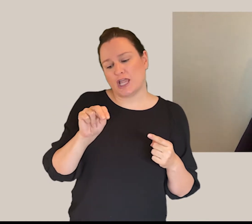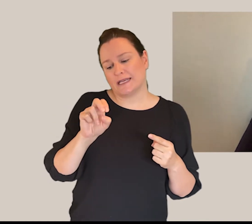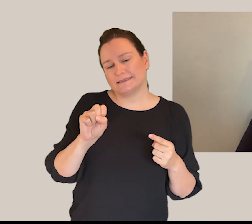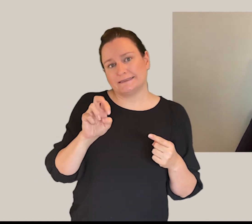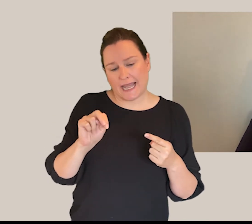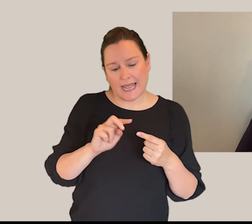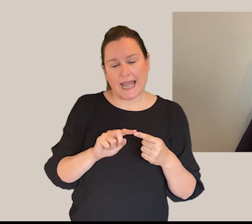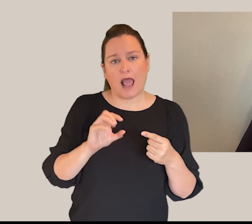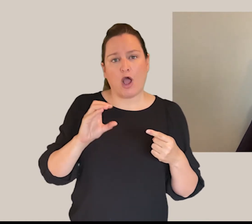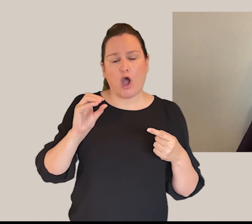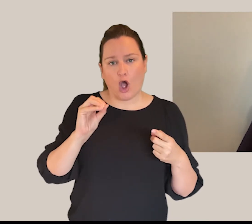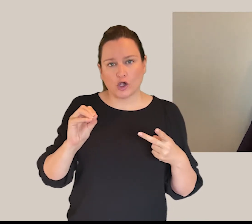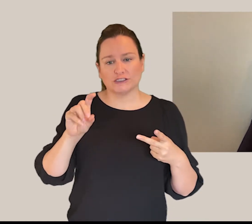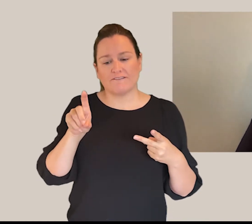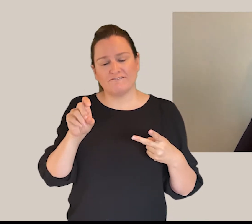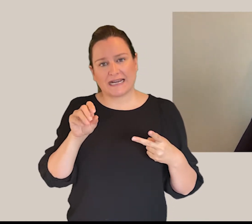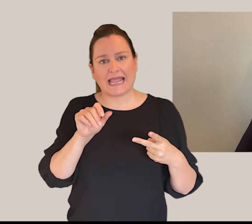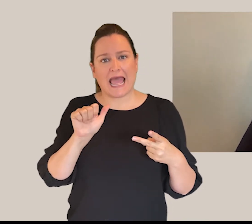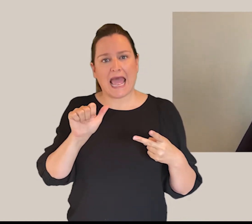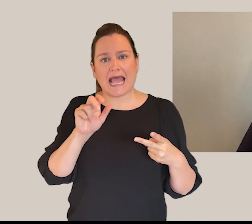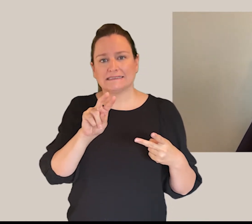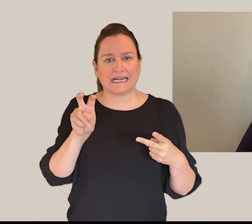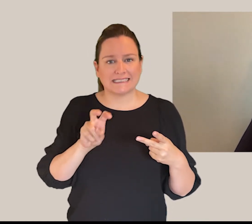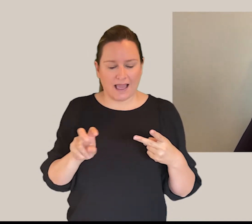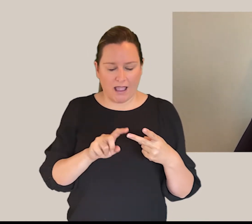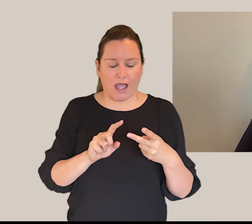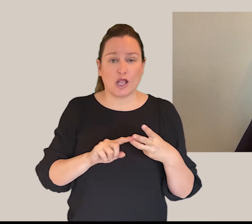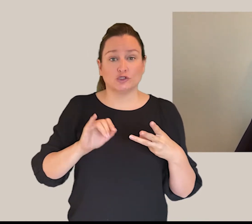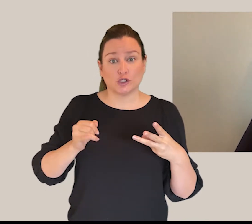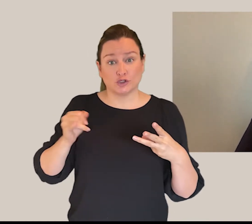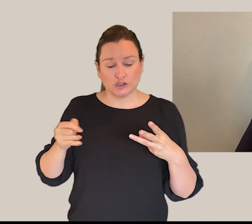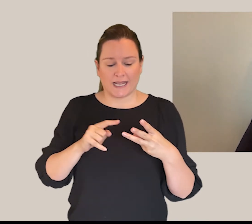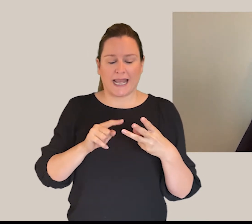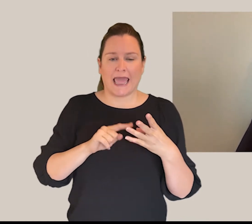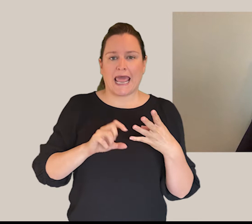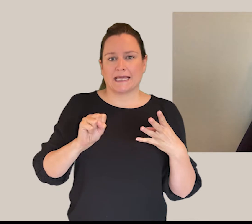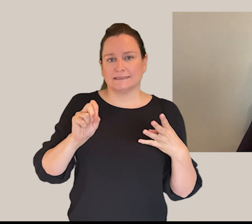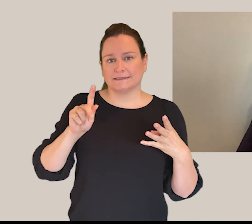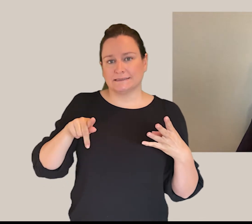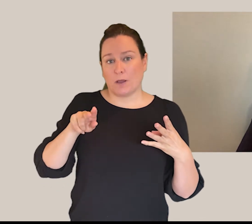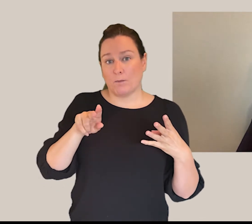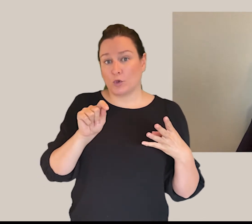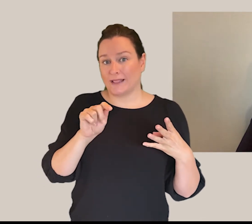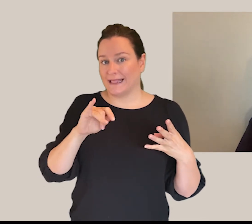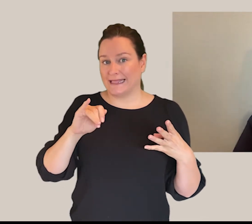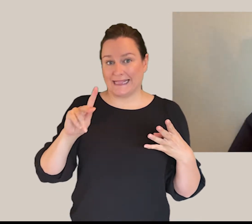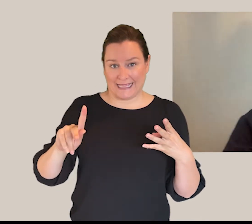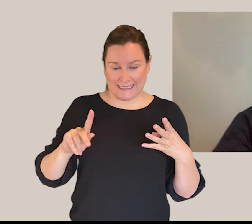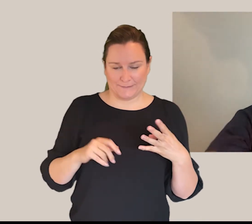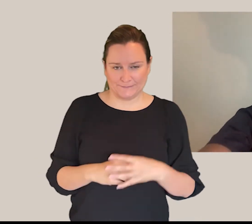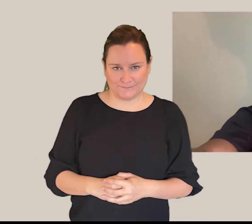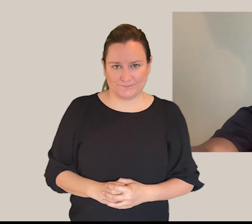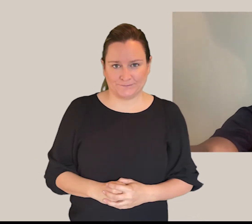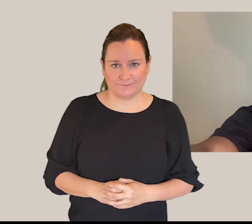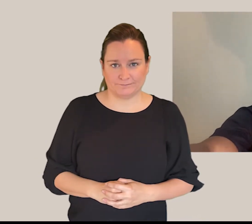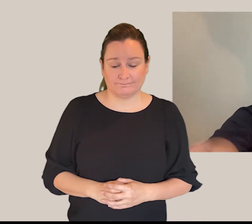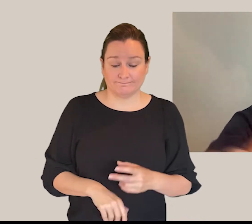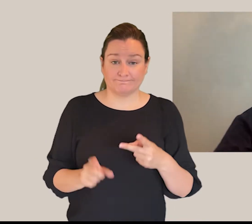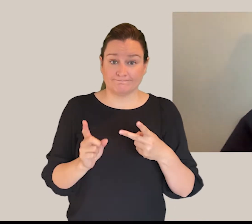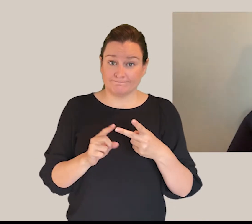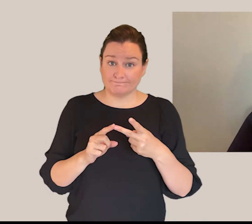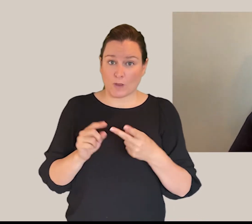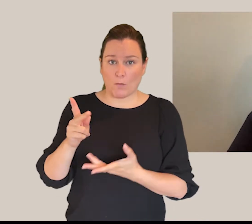vaccines using this method include Janssen, Oxford AstraZeneca, Johnson & Johnson, and Sputnik.